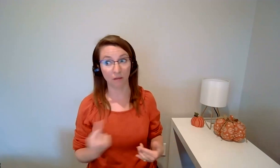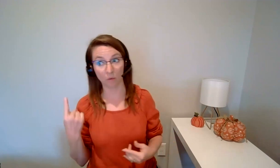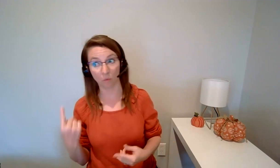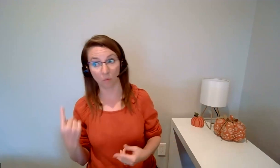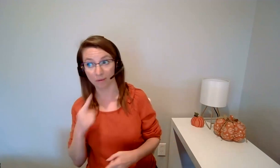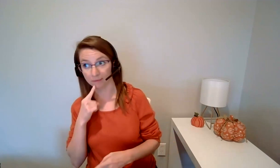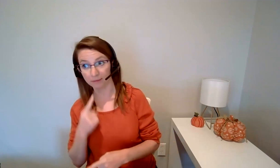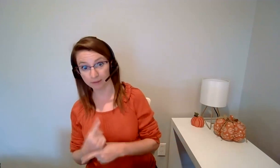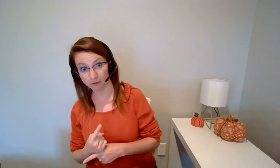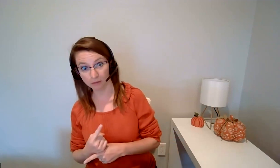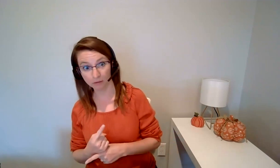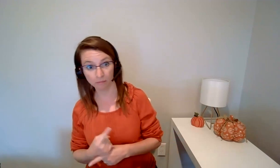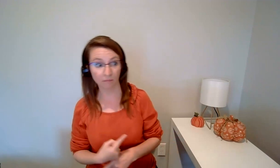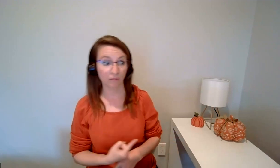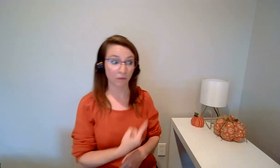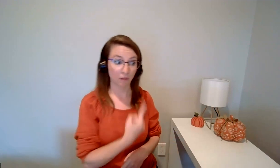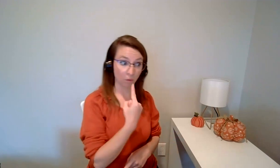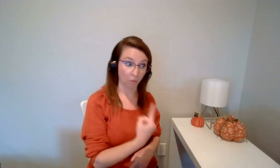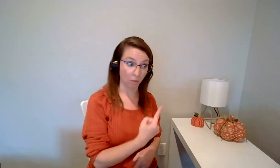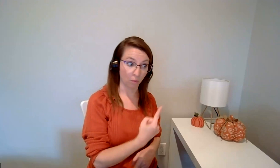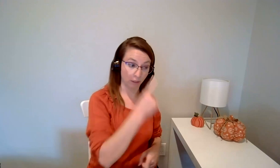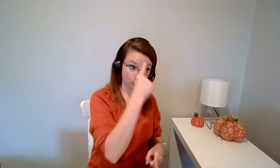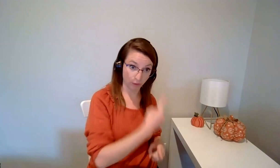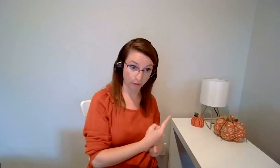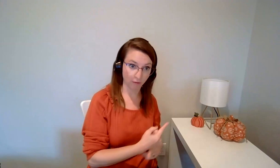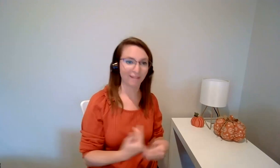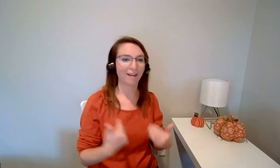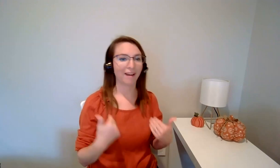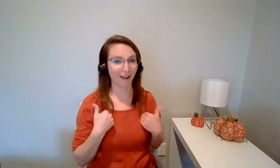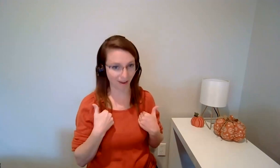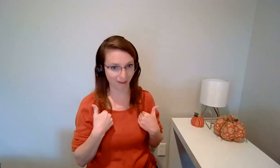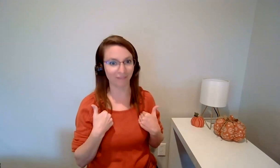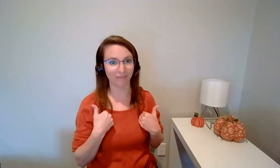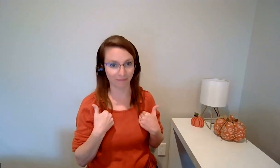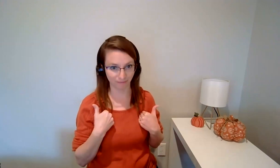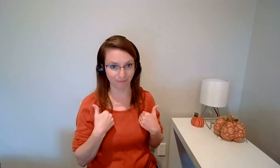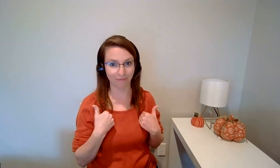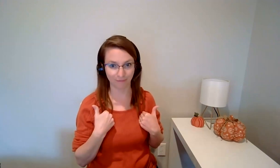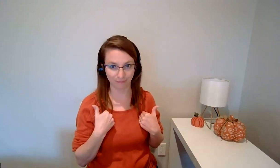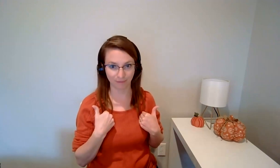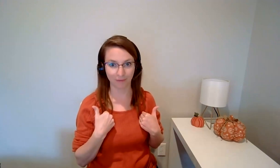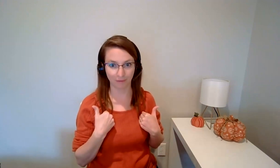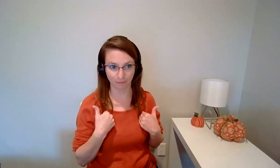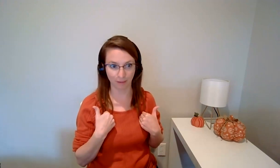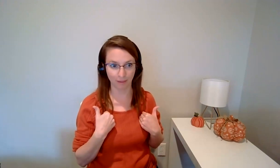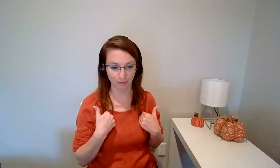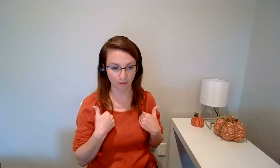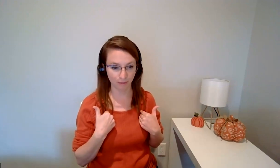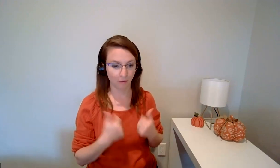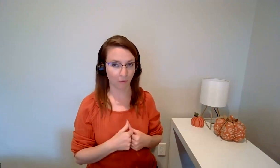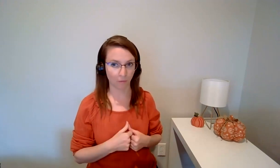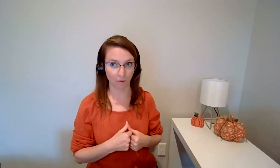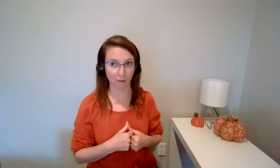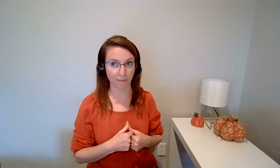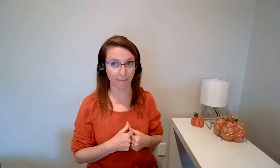me, 1 sister, 1 brother, have, okay?